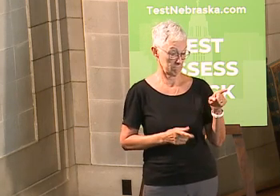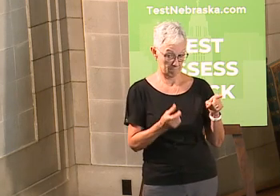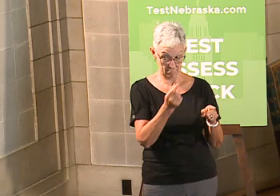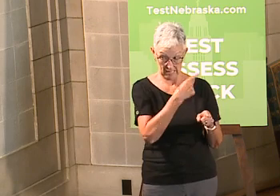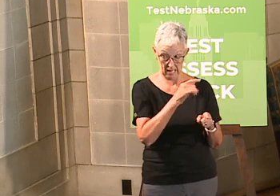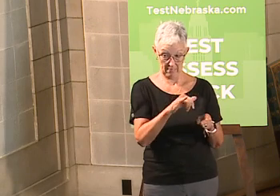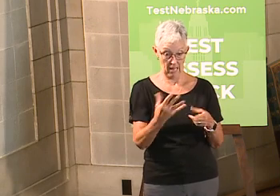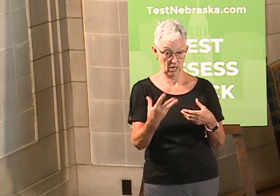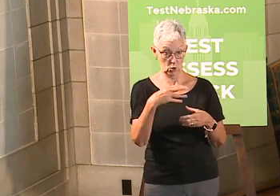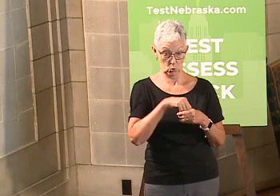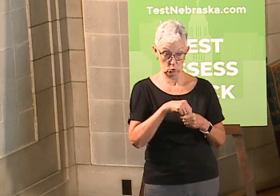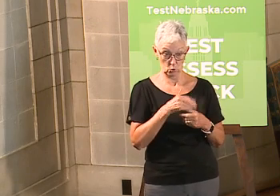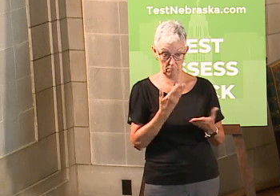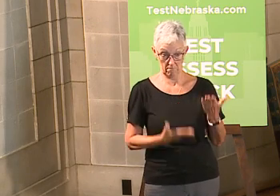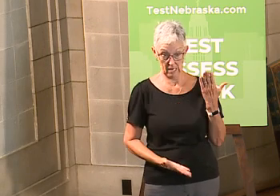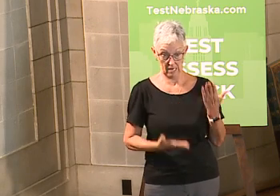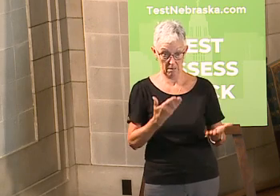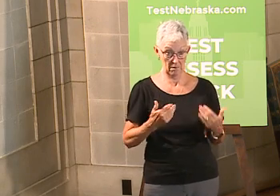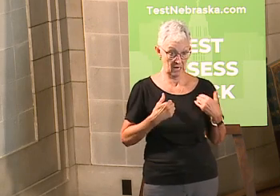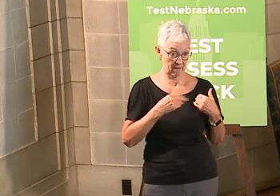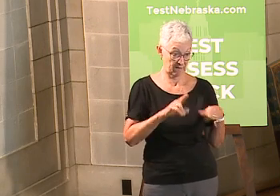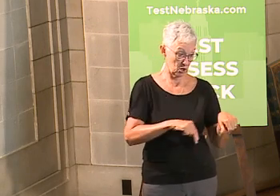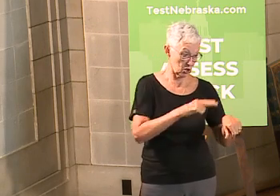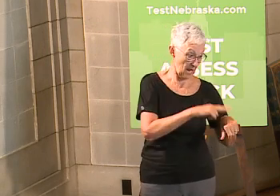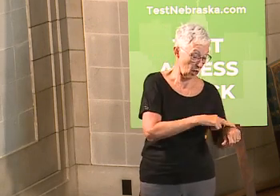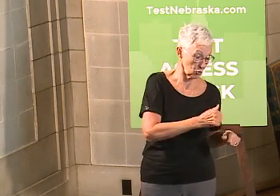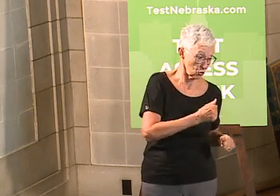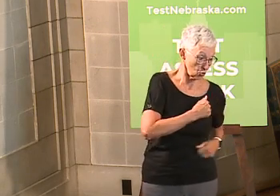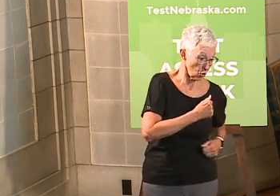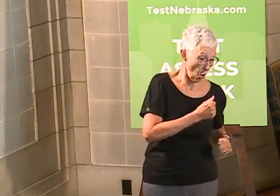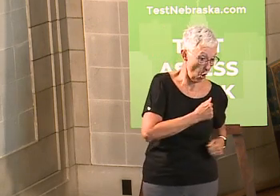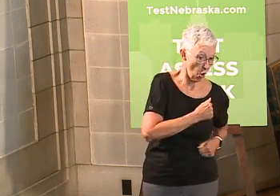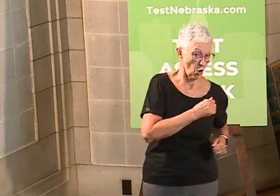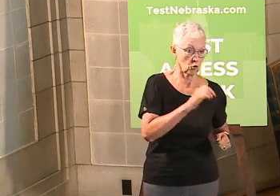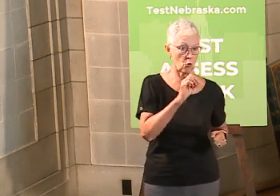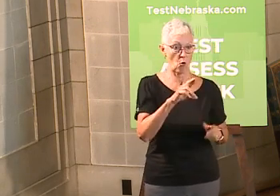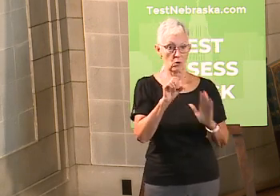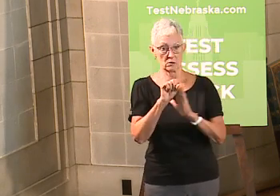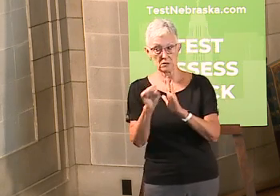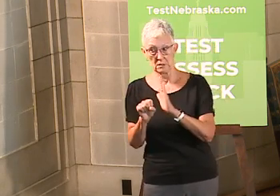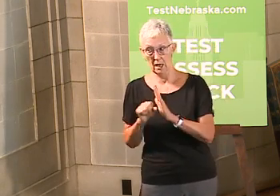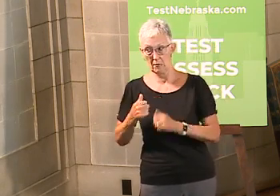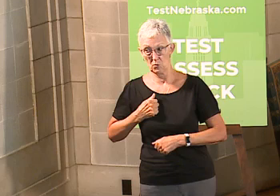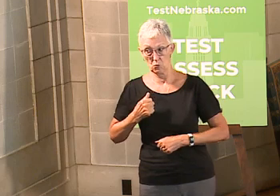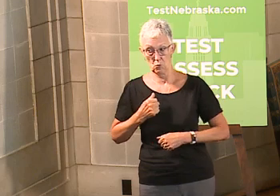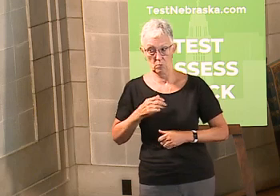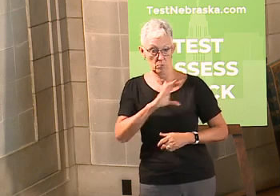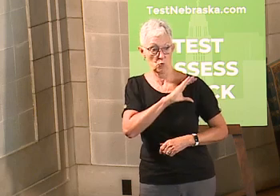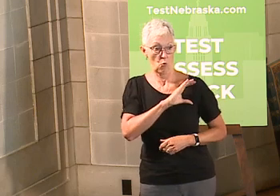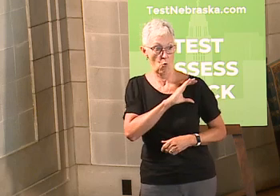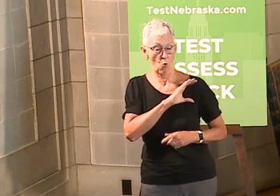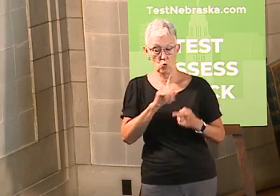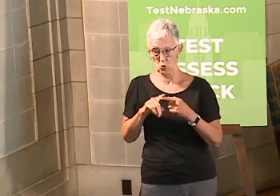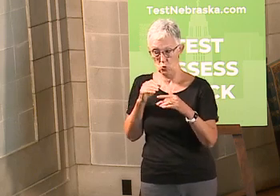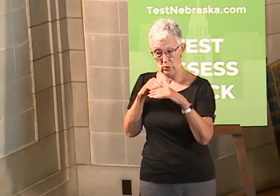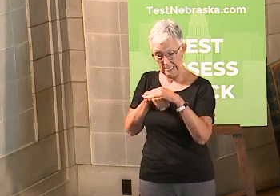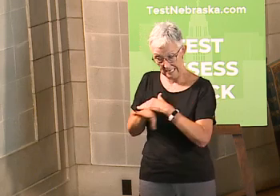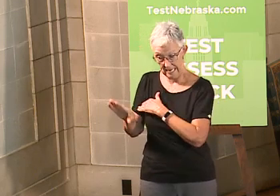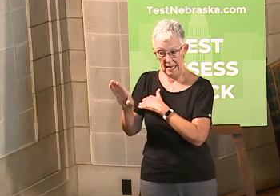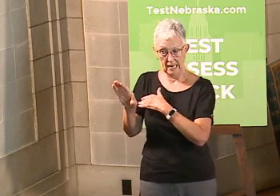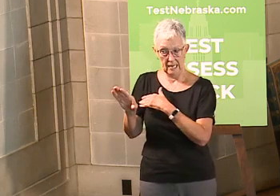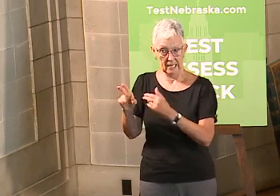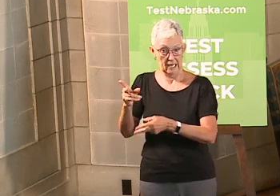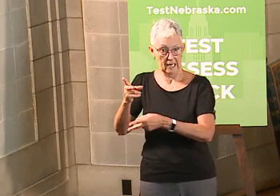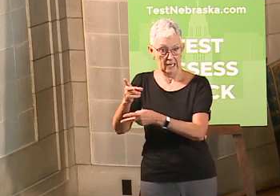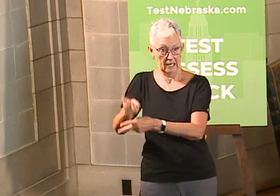Patrol? So the question is, does that possibly include National Guard and State Patrol? And again, one of the reasons we haven't disclosed